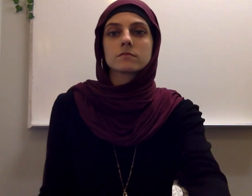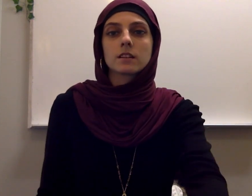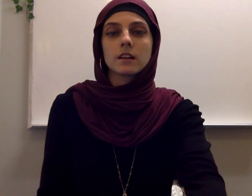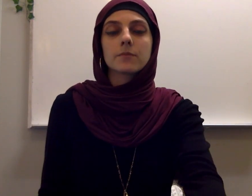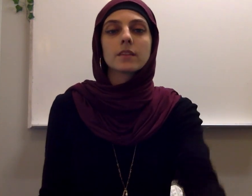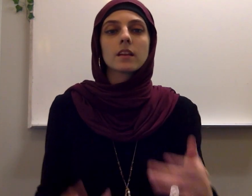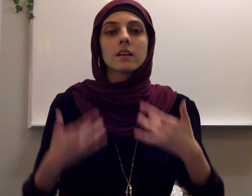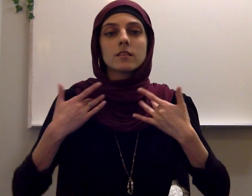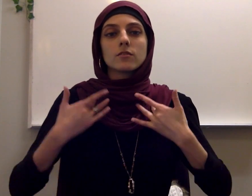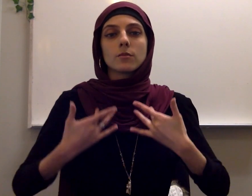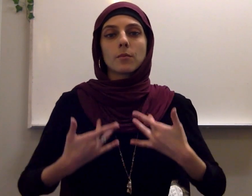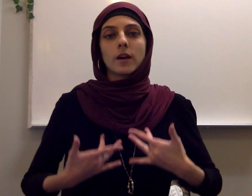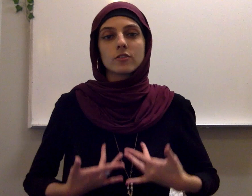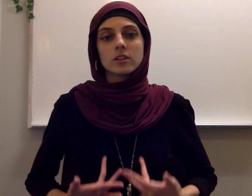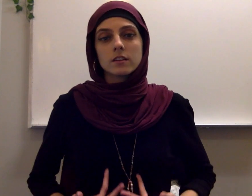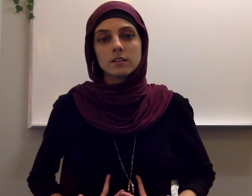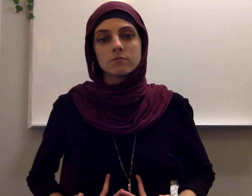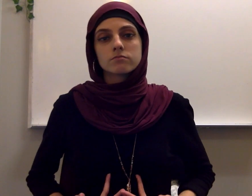Okay. Depression.